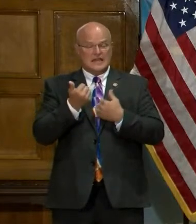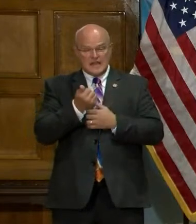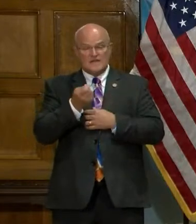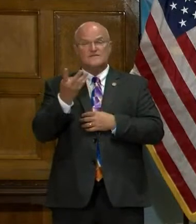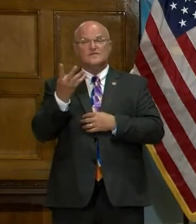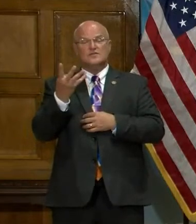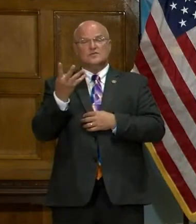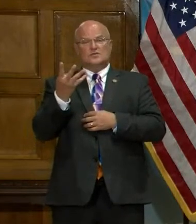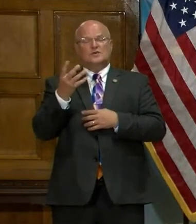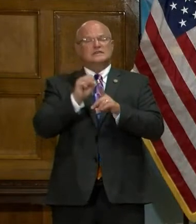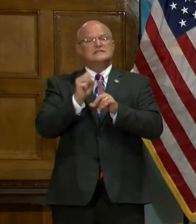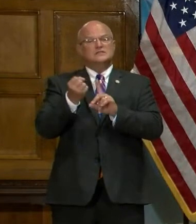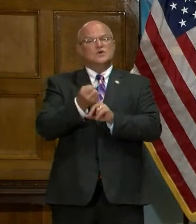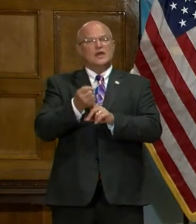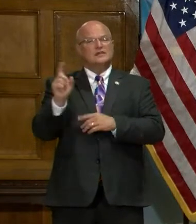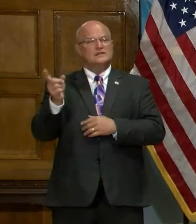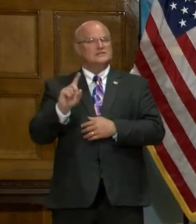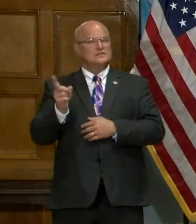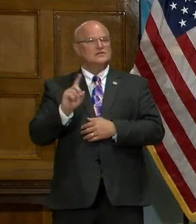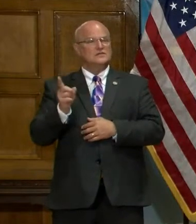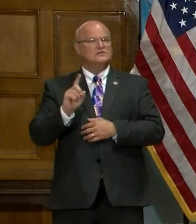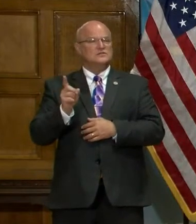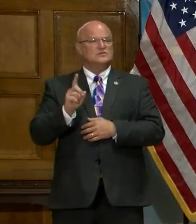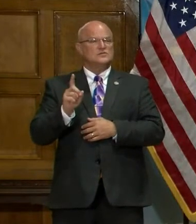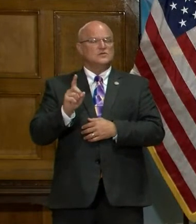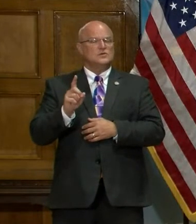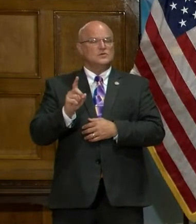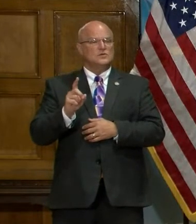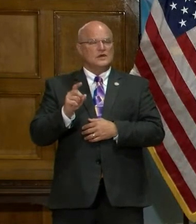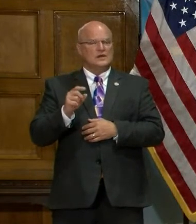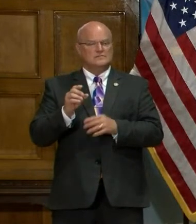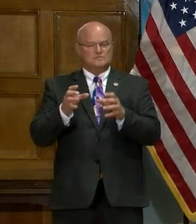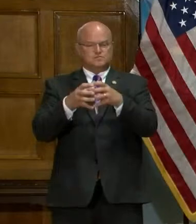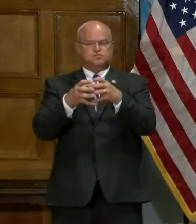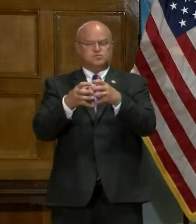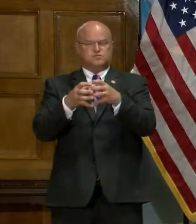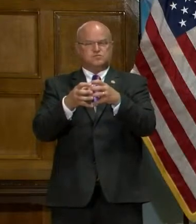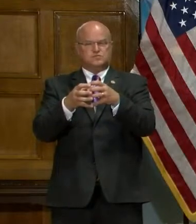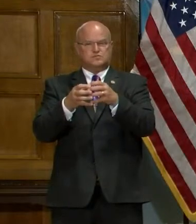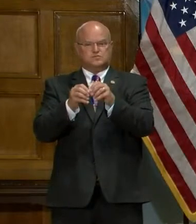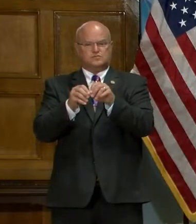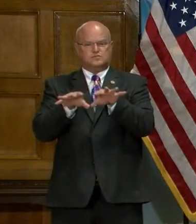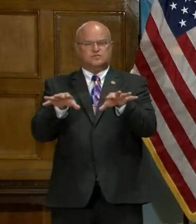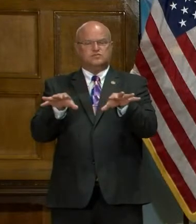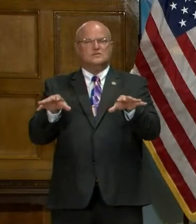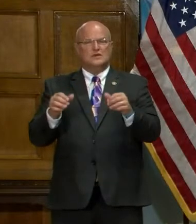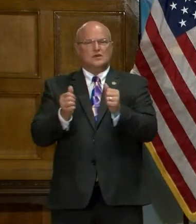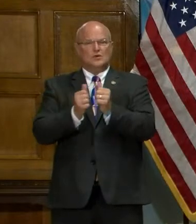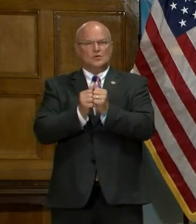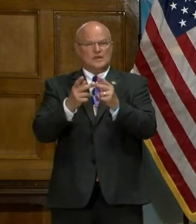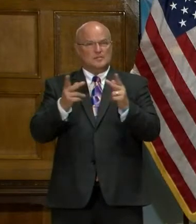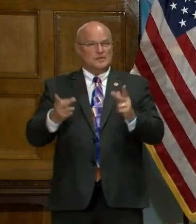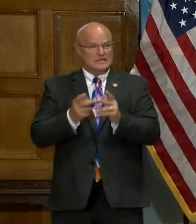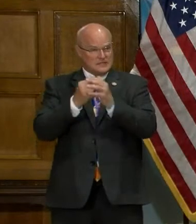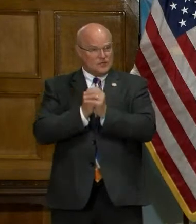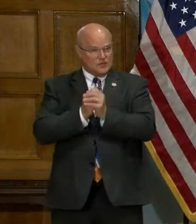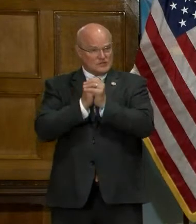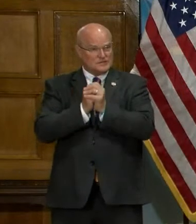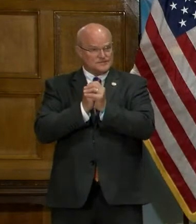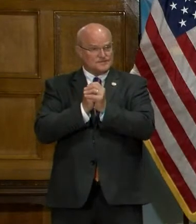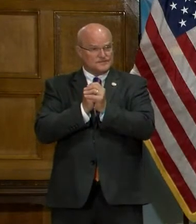few situations in which there were clusters involved in places of